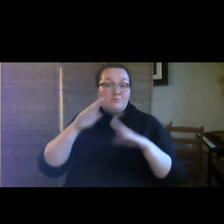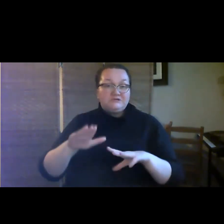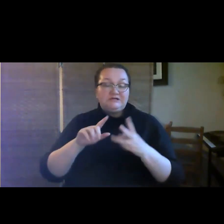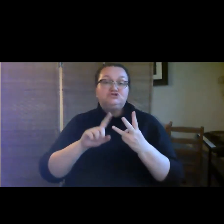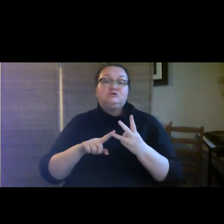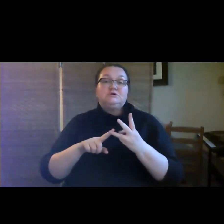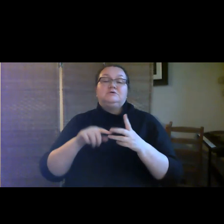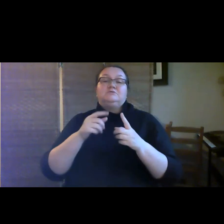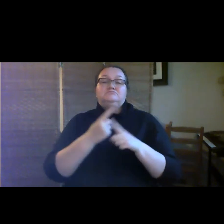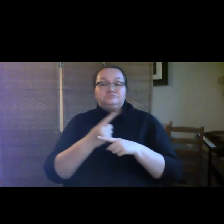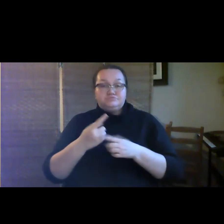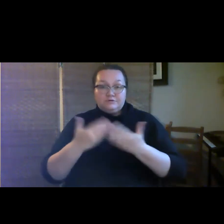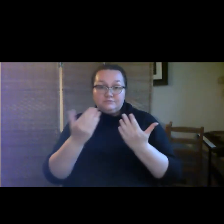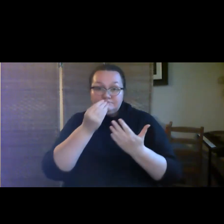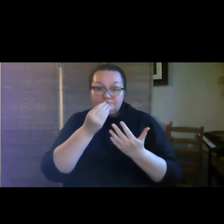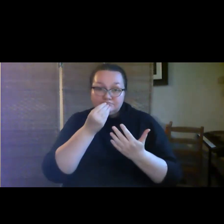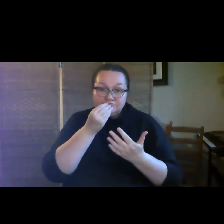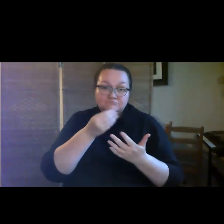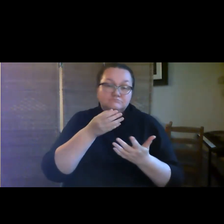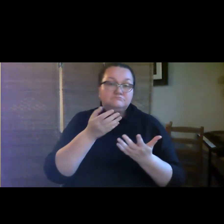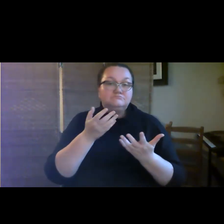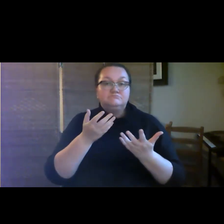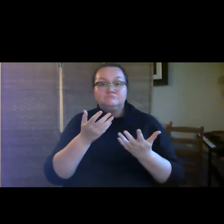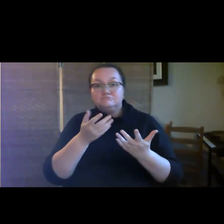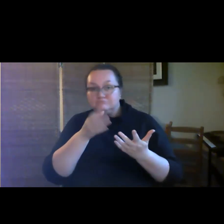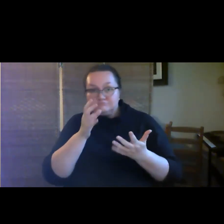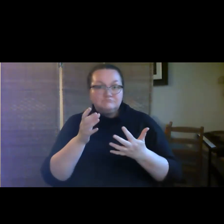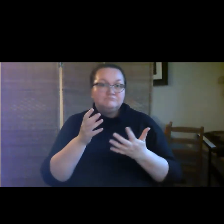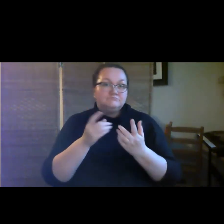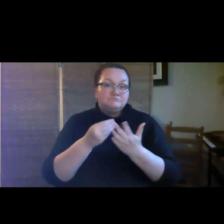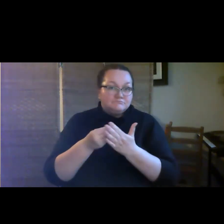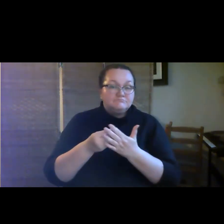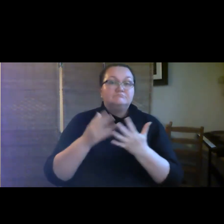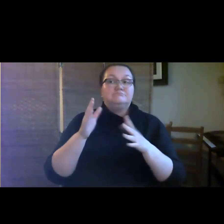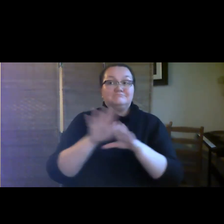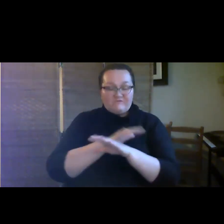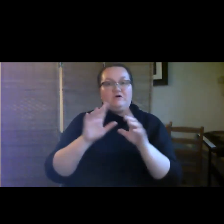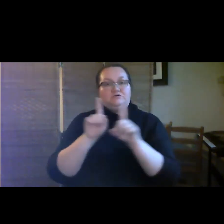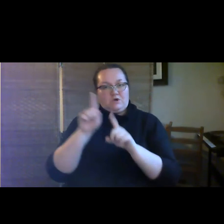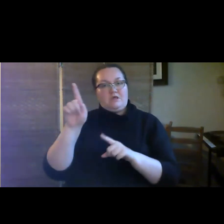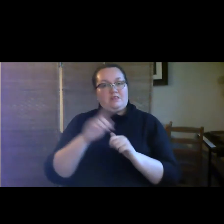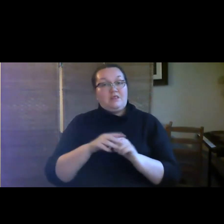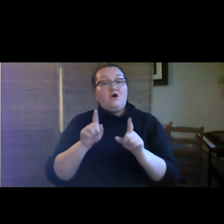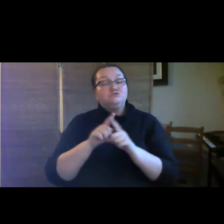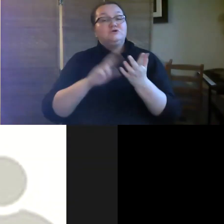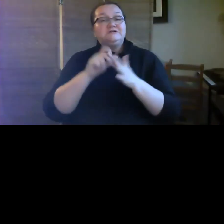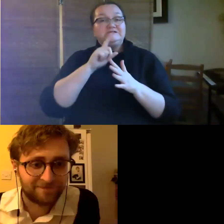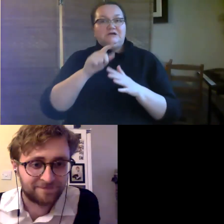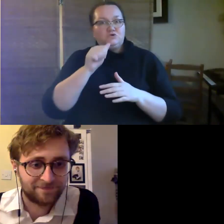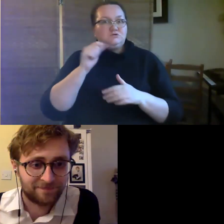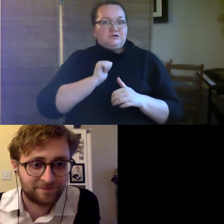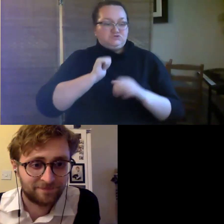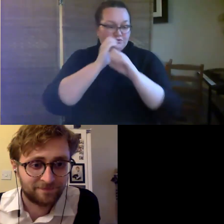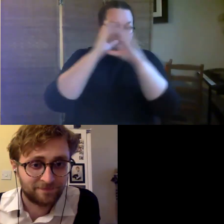you require. And she reiterates, don't assume anything. Thank you very much.